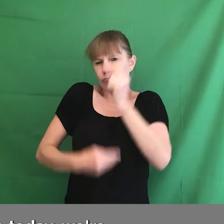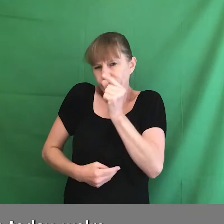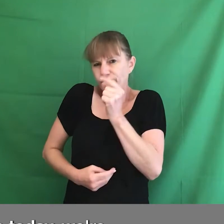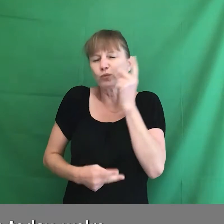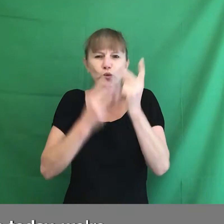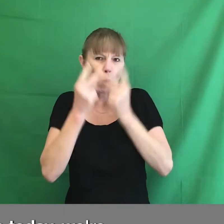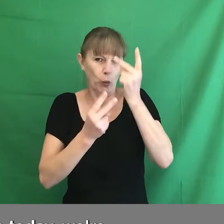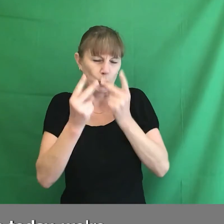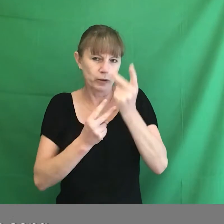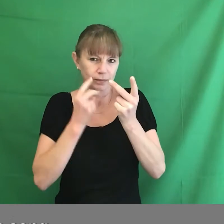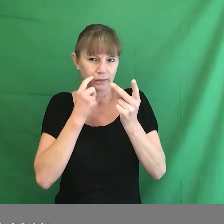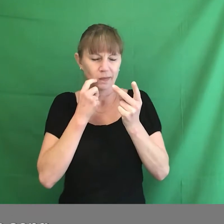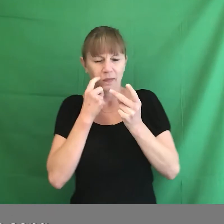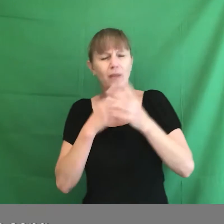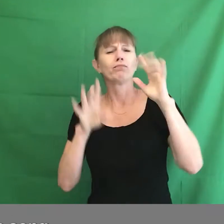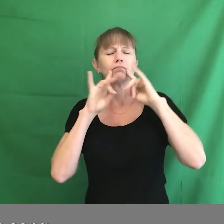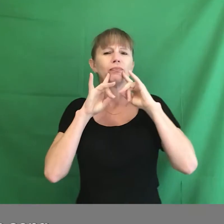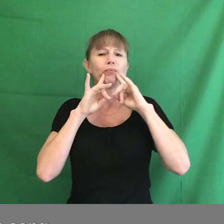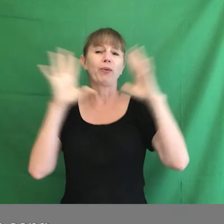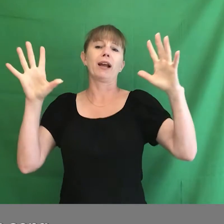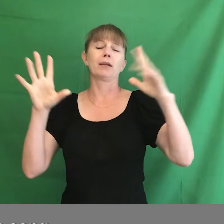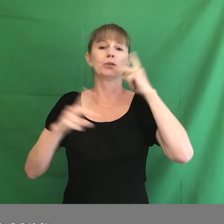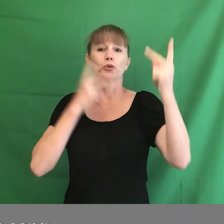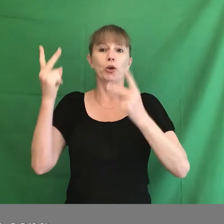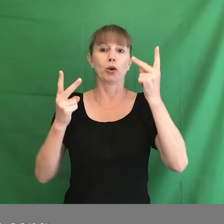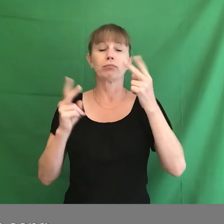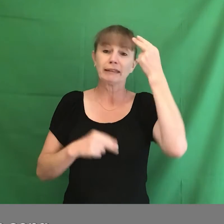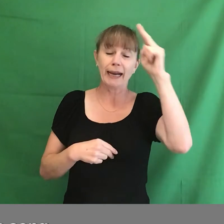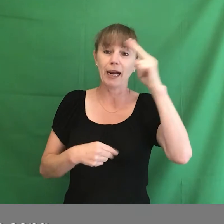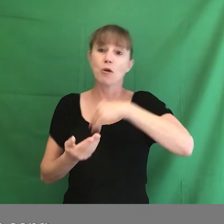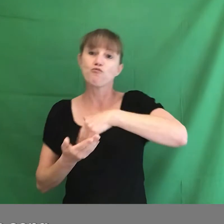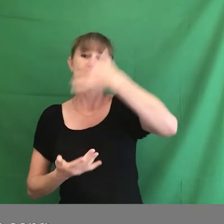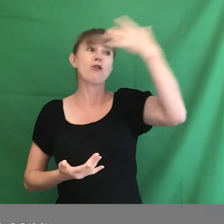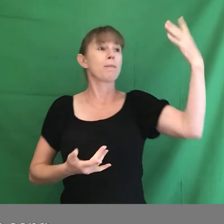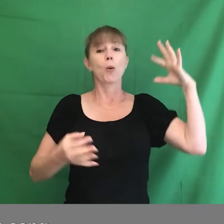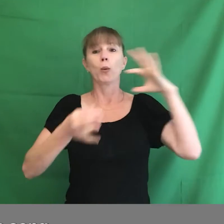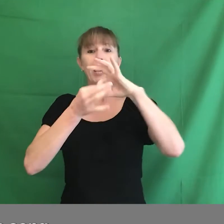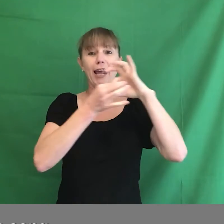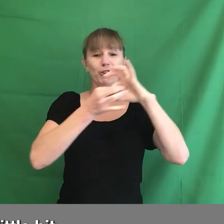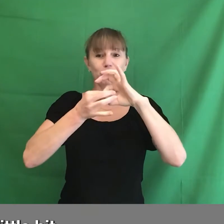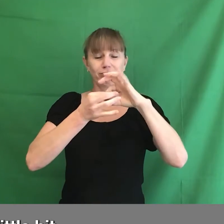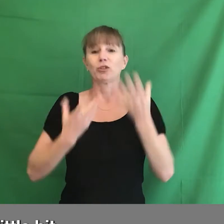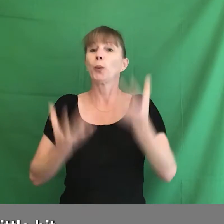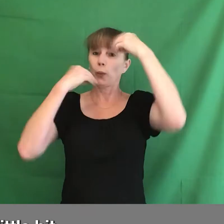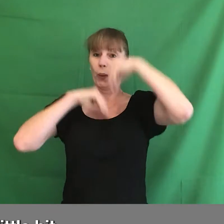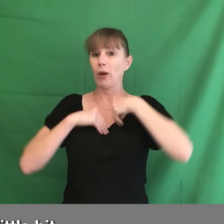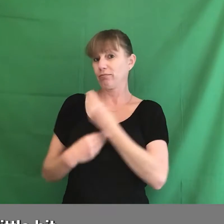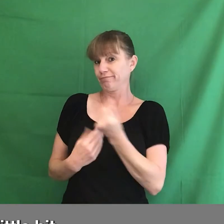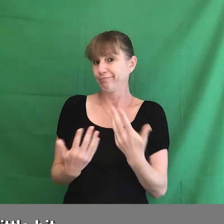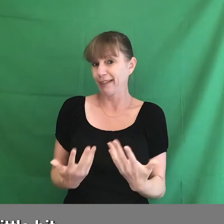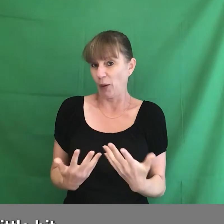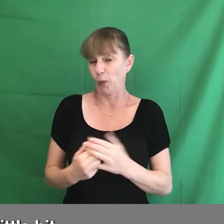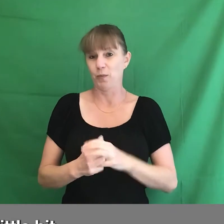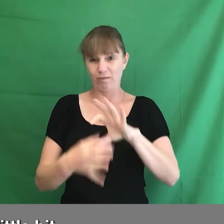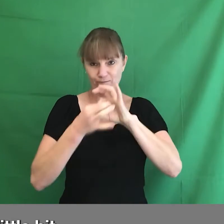little bit of a song. It's a very famous song called Rainbow Connection. So we're going to learn a bit of it